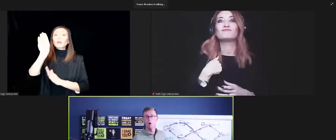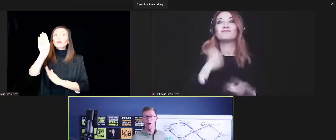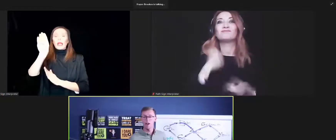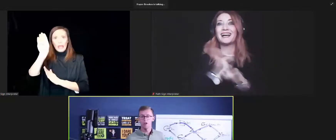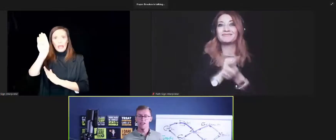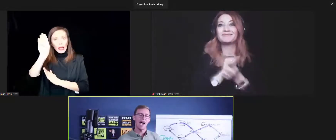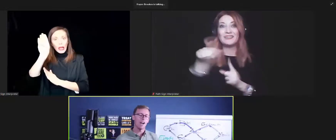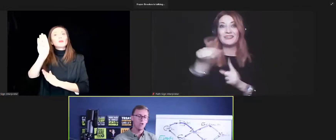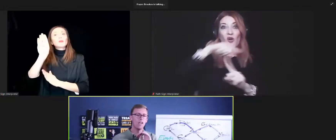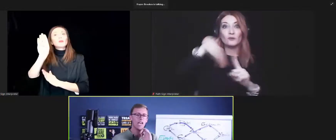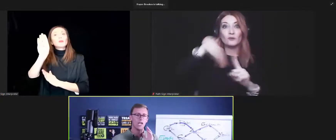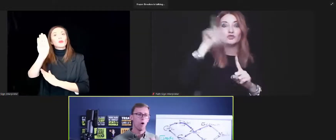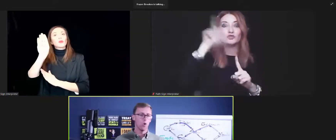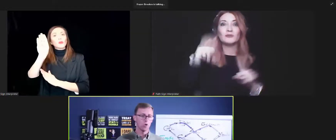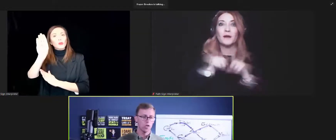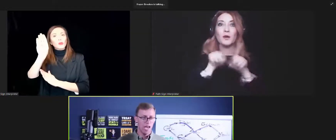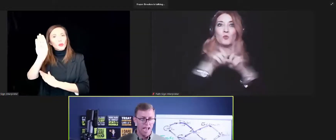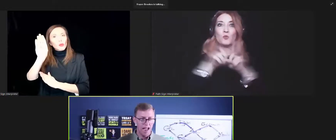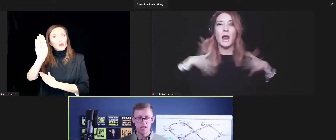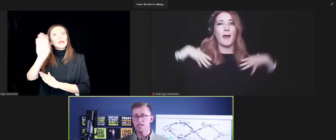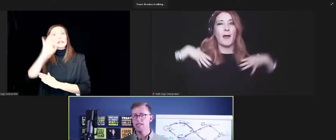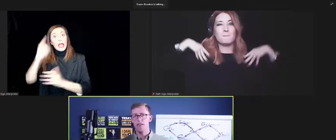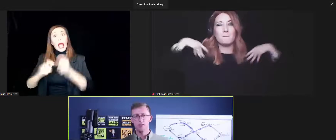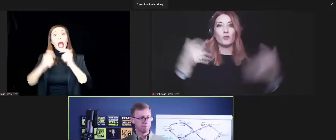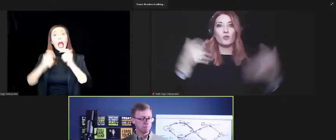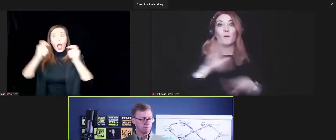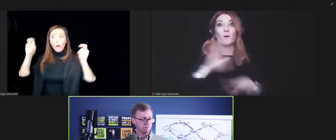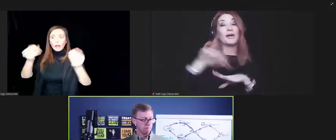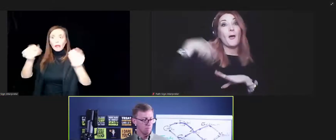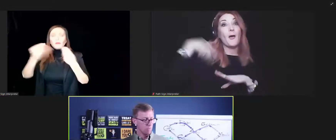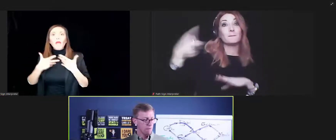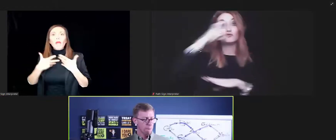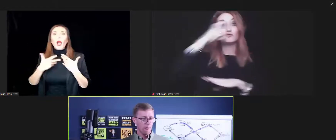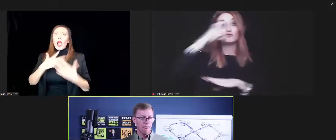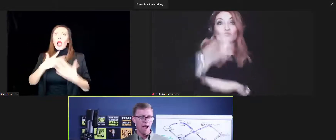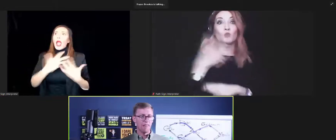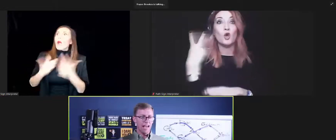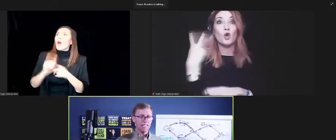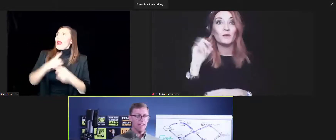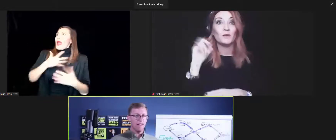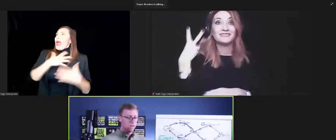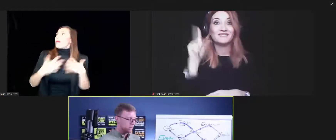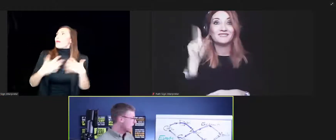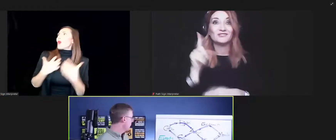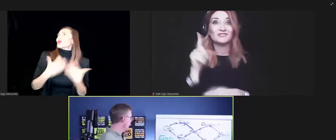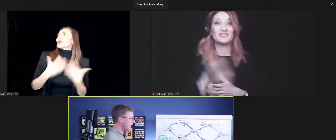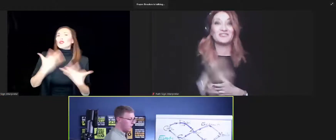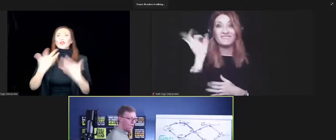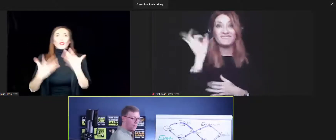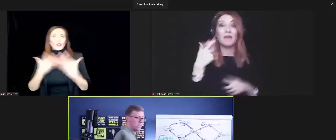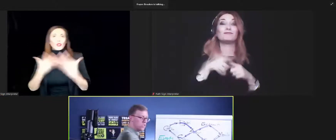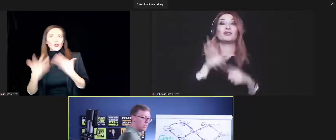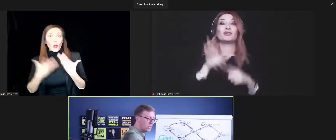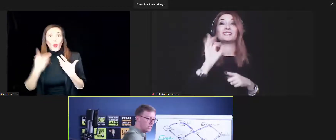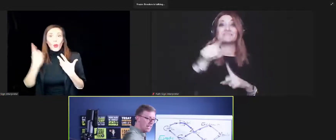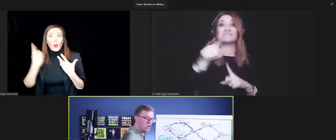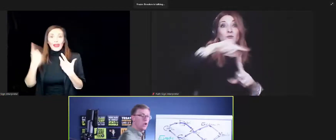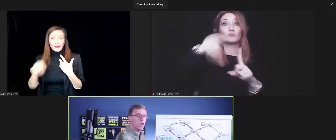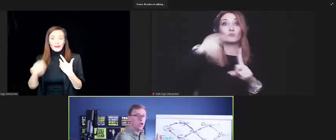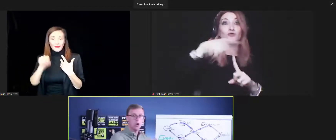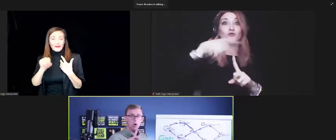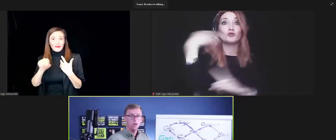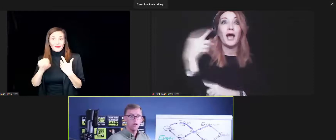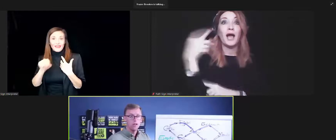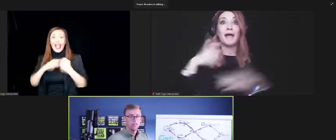more action. And action is what holds everything together. And the last thing, the last thing you